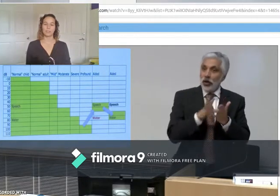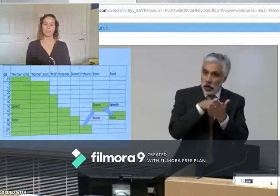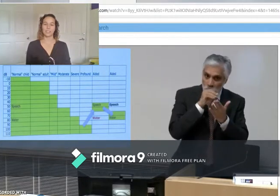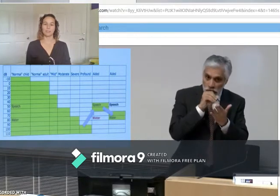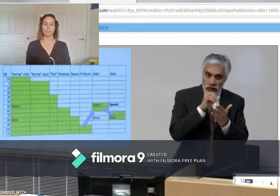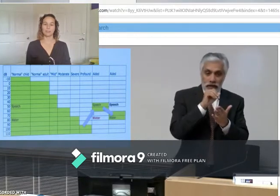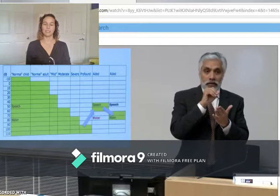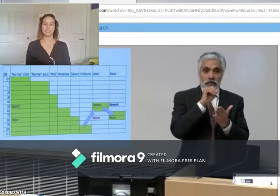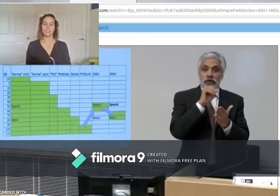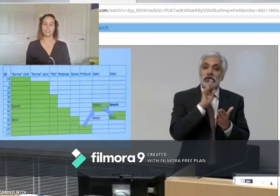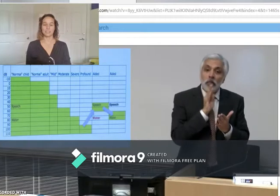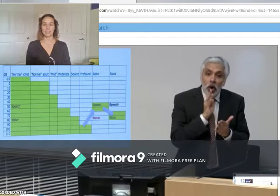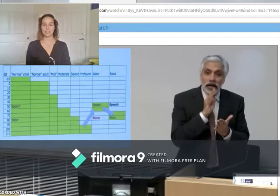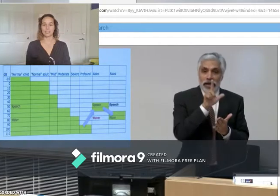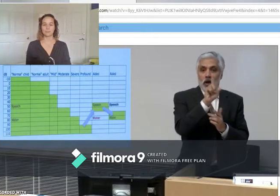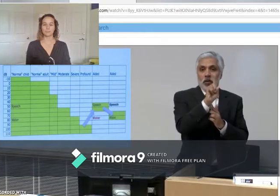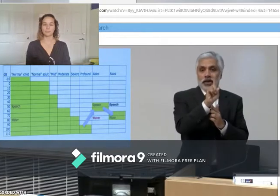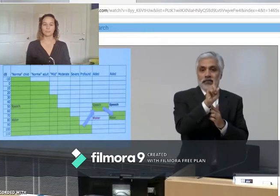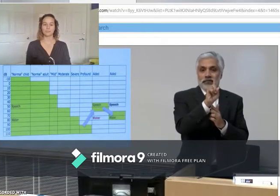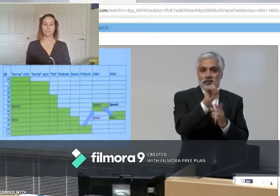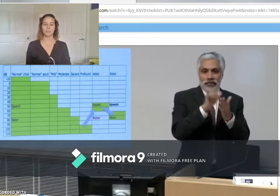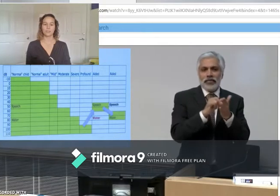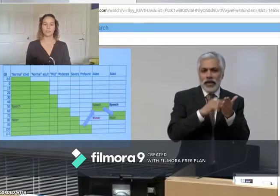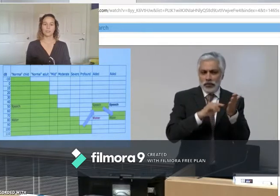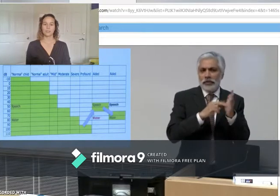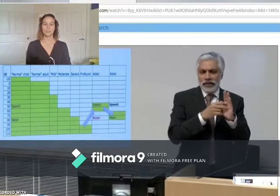and we learned that speaking would lead to success.